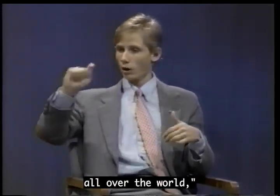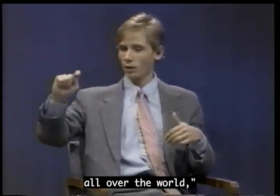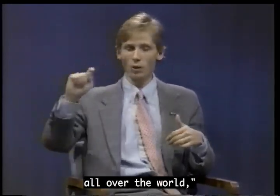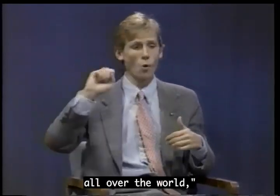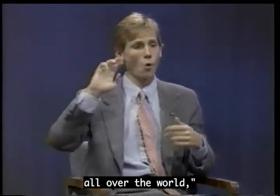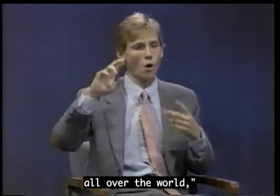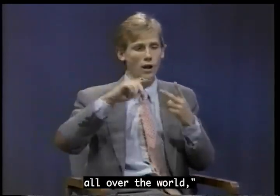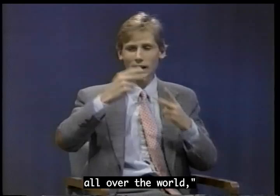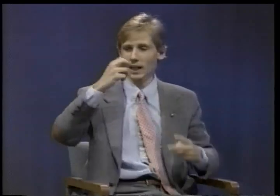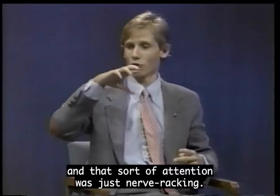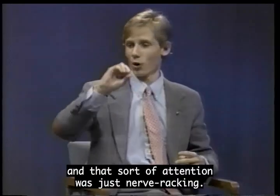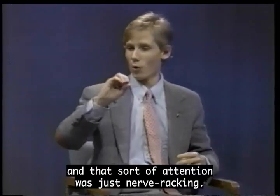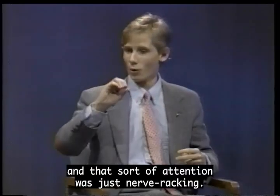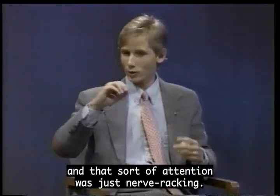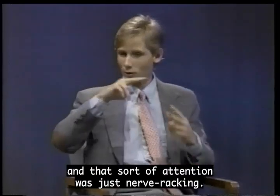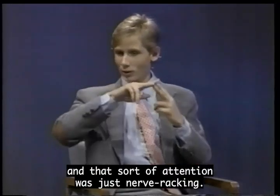just nerve-wracking.